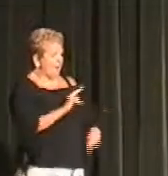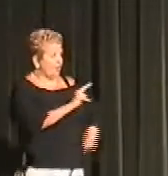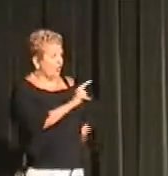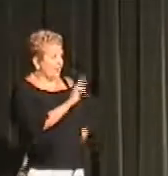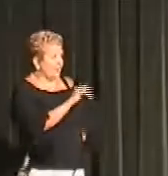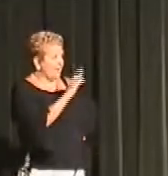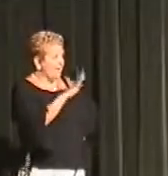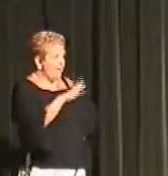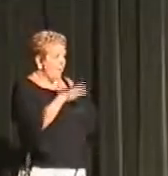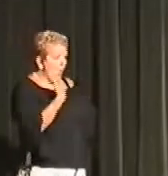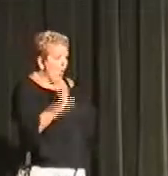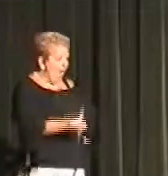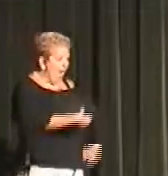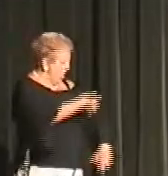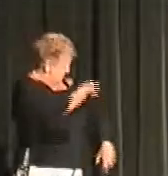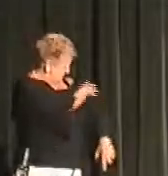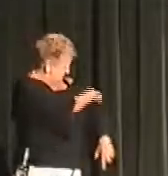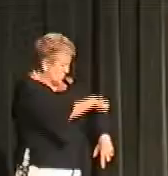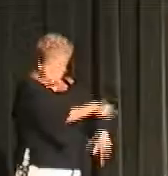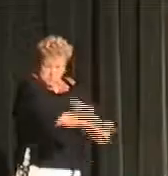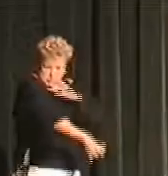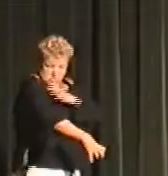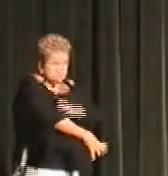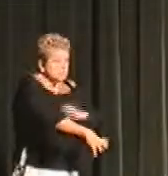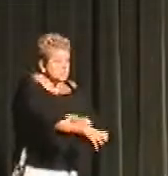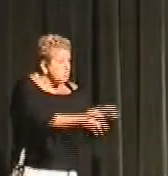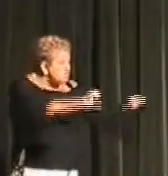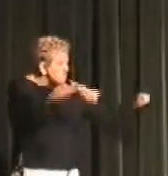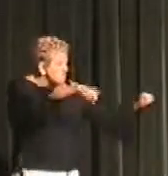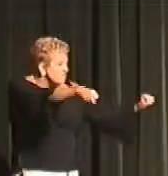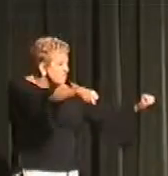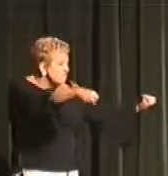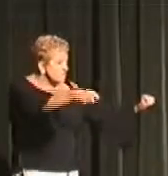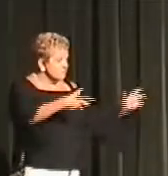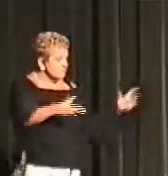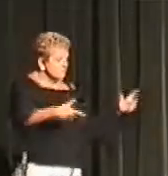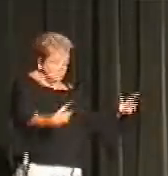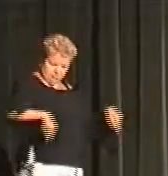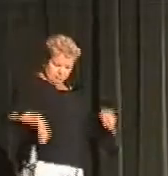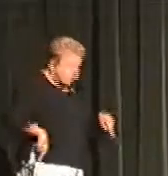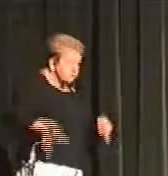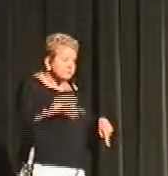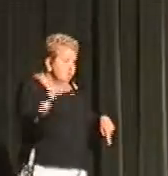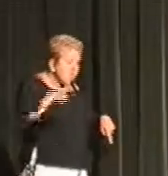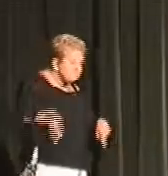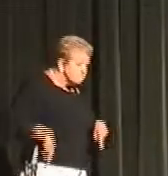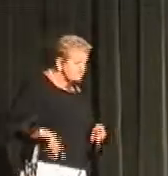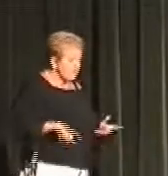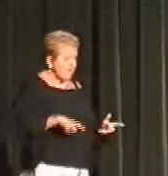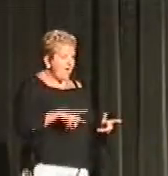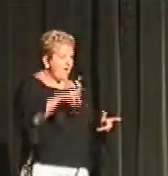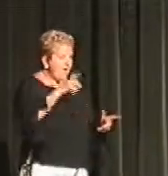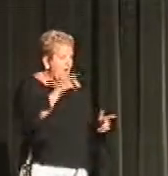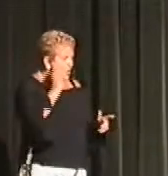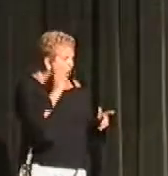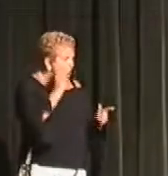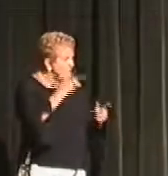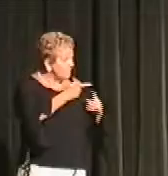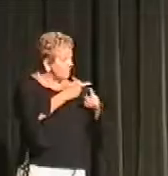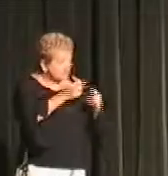had his tattoos, he'd just gotten out of jail, and, you know, he drank in the bars with my mom. And I had seen him, you know, if he'd been drinking and he wanted to sit at